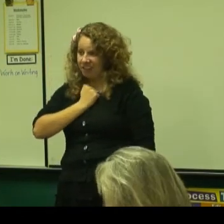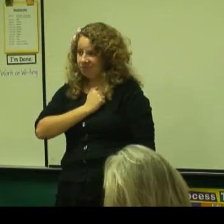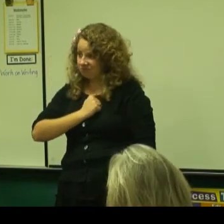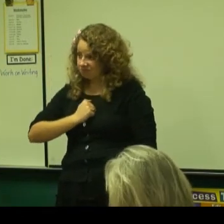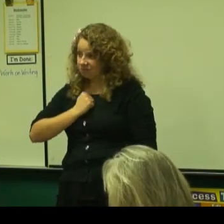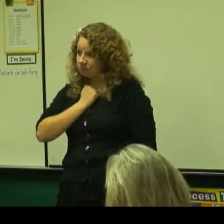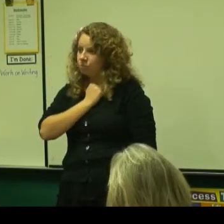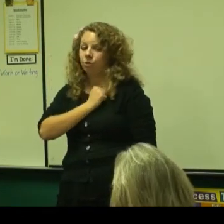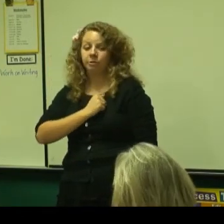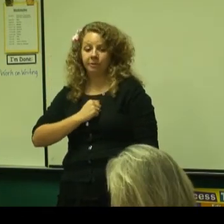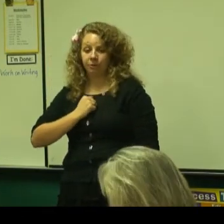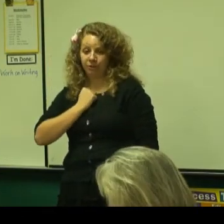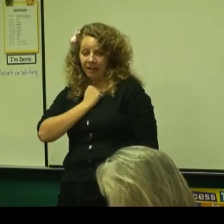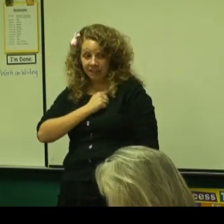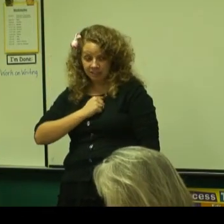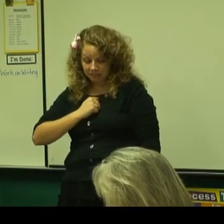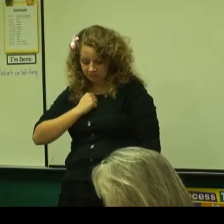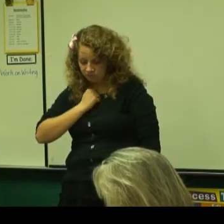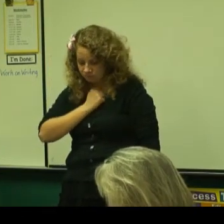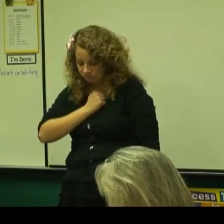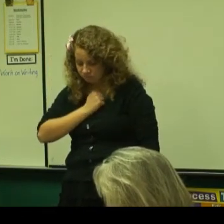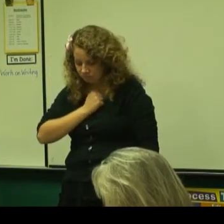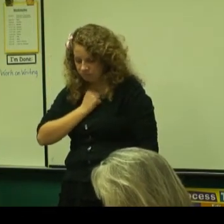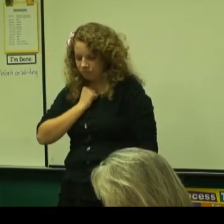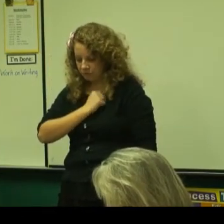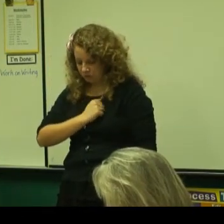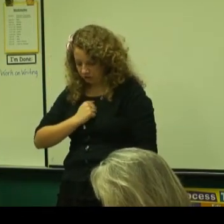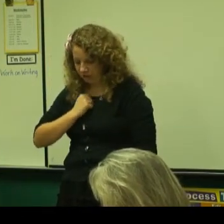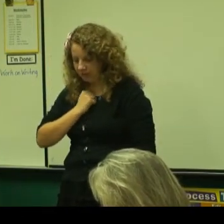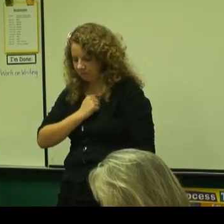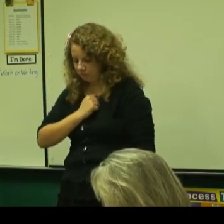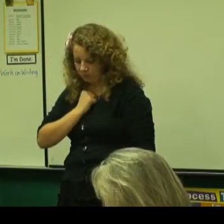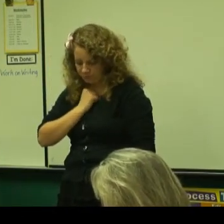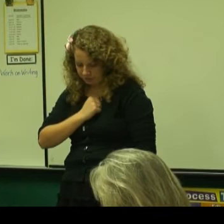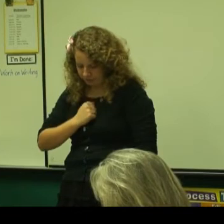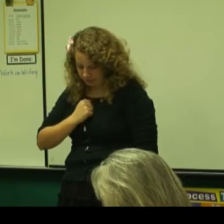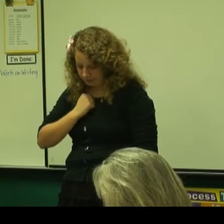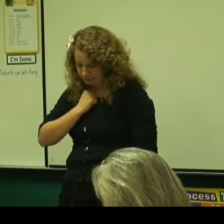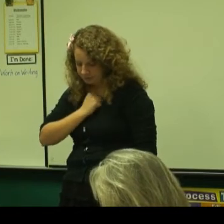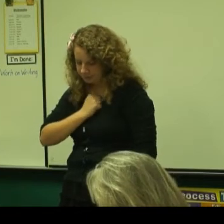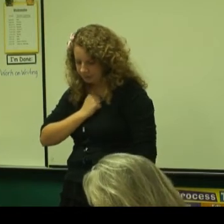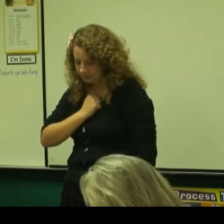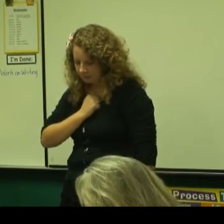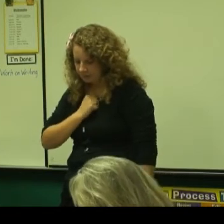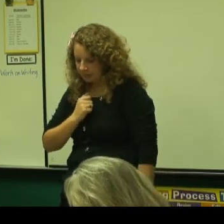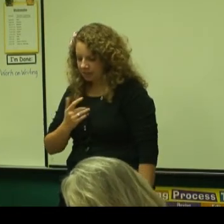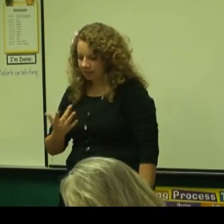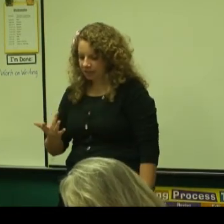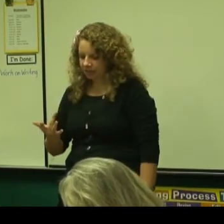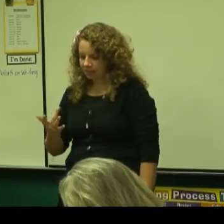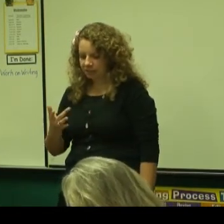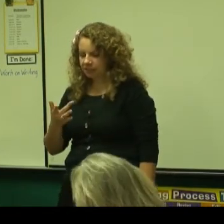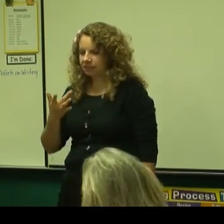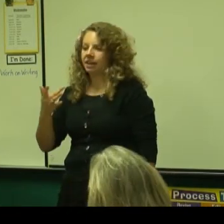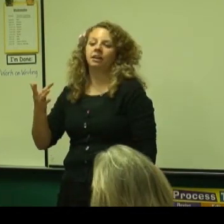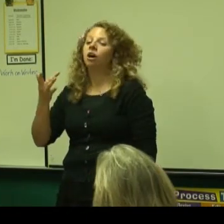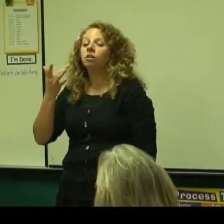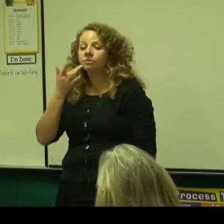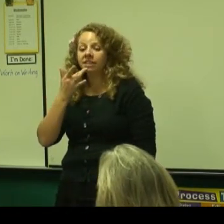Sorry for regret. Sorry, regret. And then this is like, oh, taste